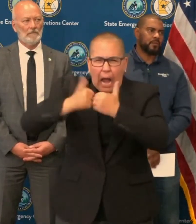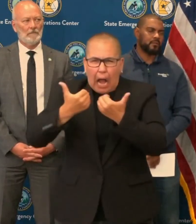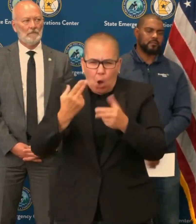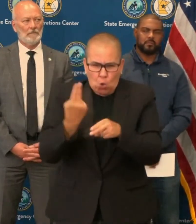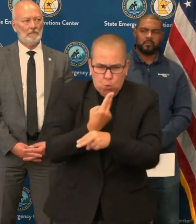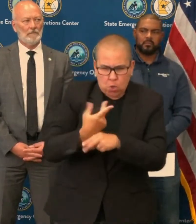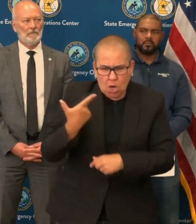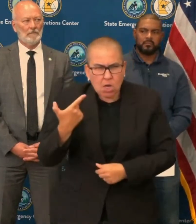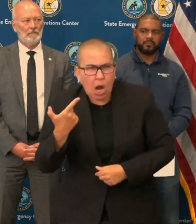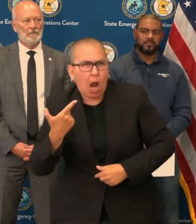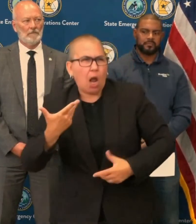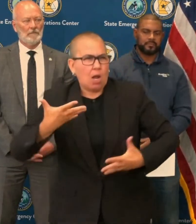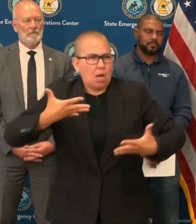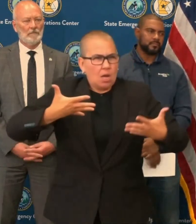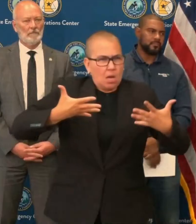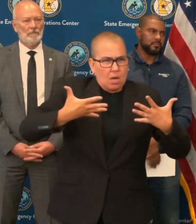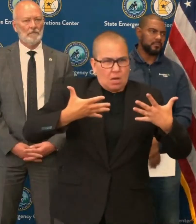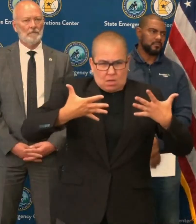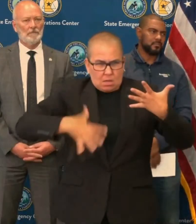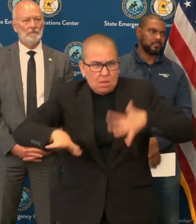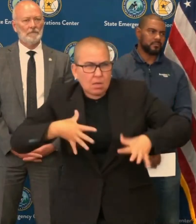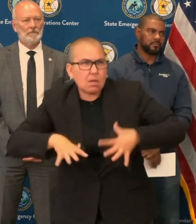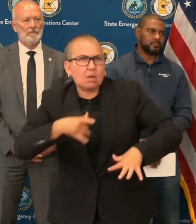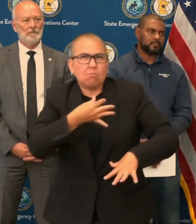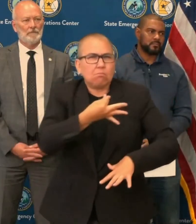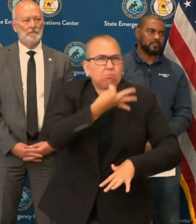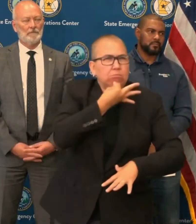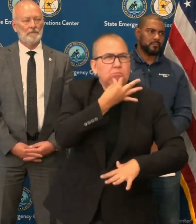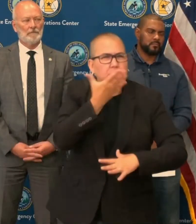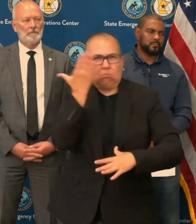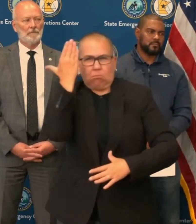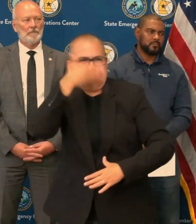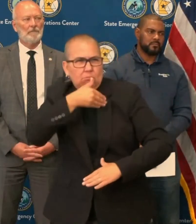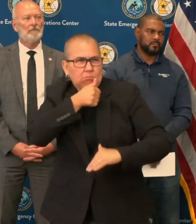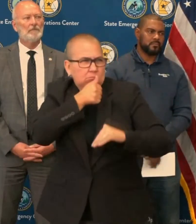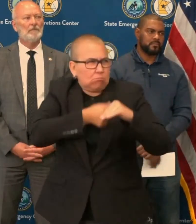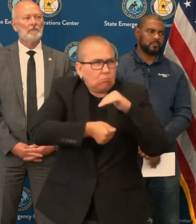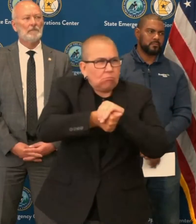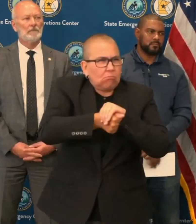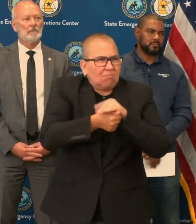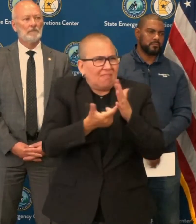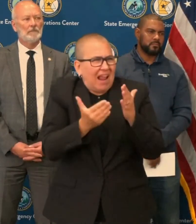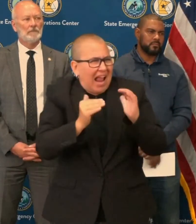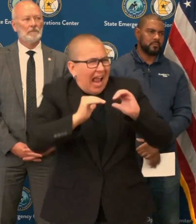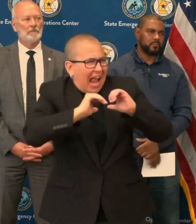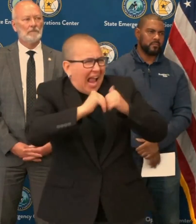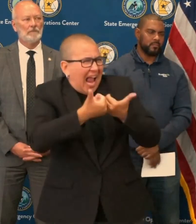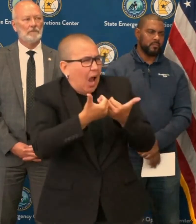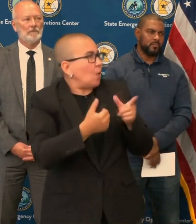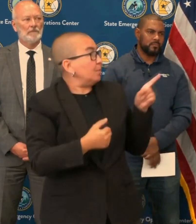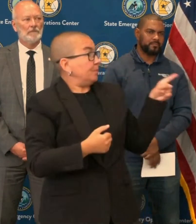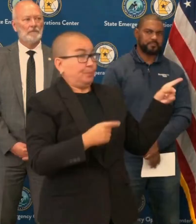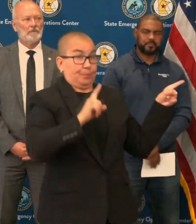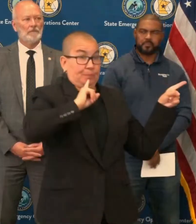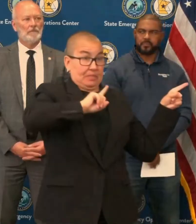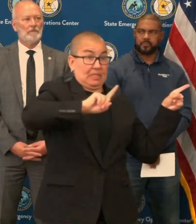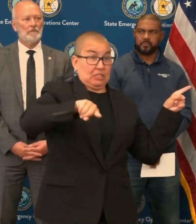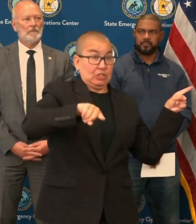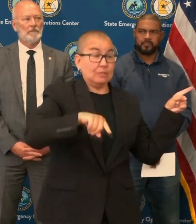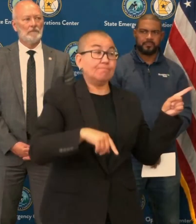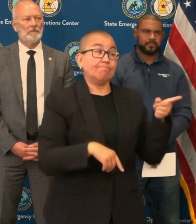different security tactics that might separate him from a typical person walking down the street? Yes, so the question was regarding